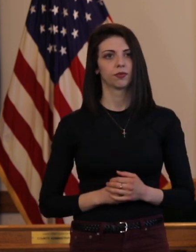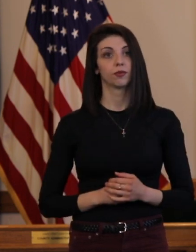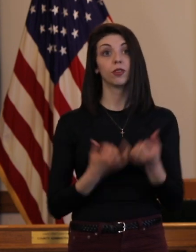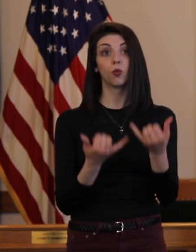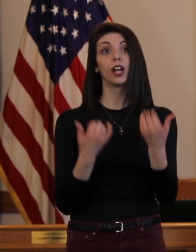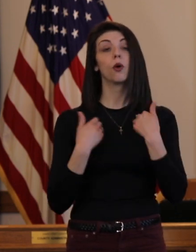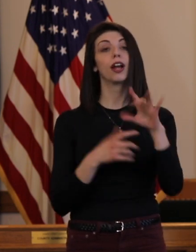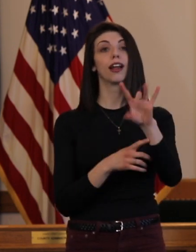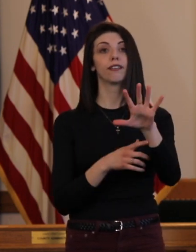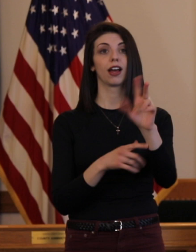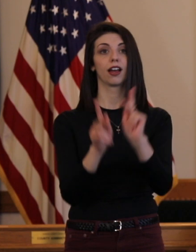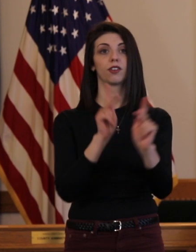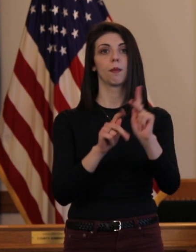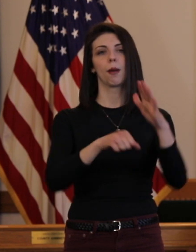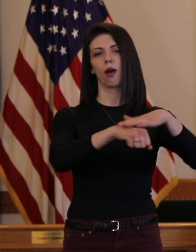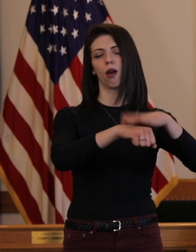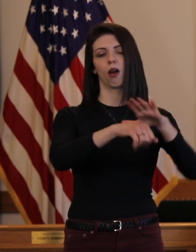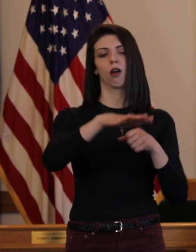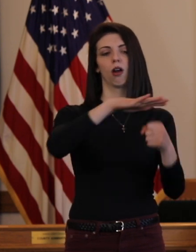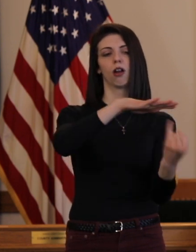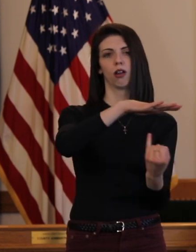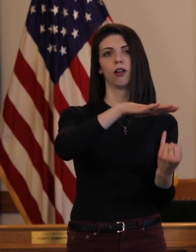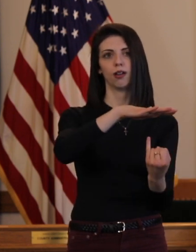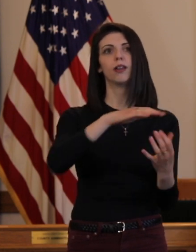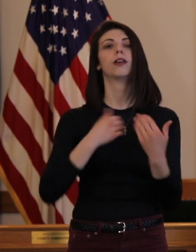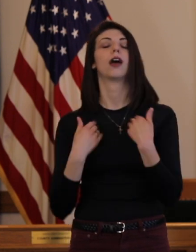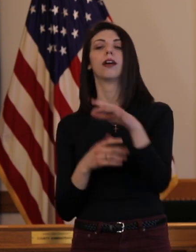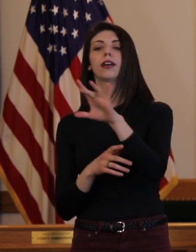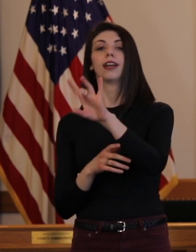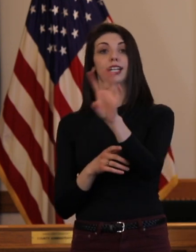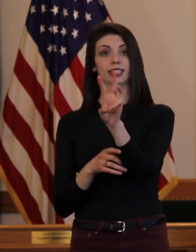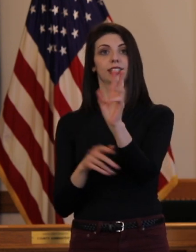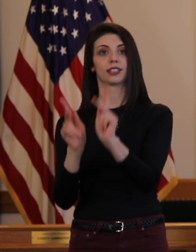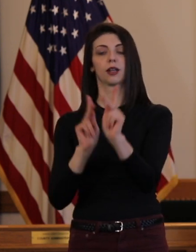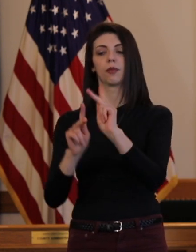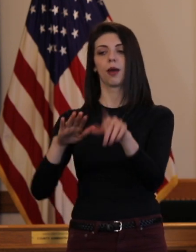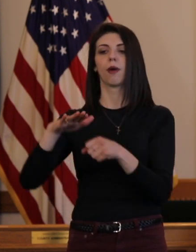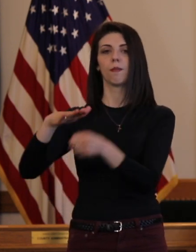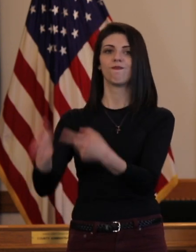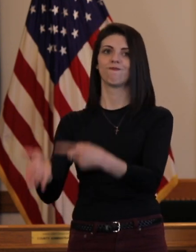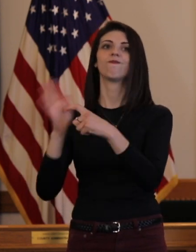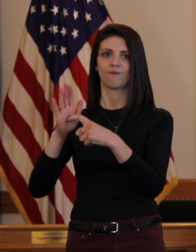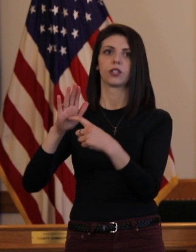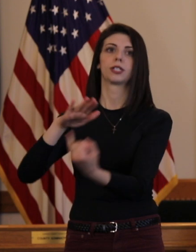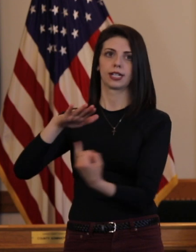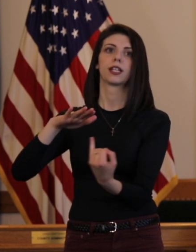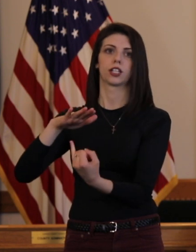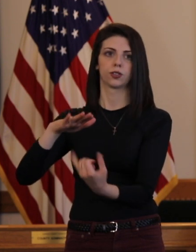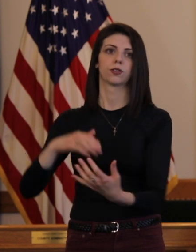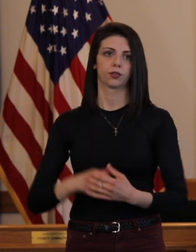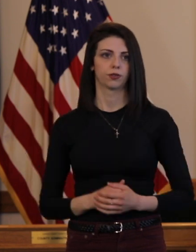have 85 residents under precautionary quarantine, and we have 86 residents that are under mandatory isolation